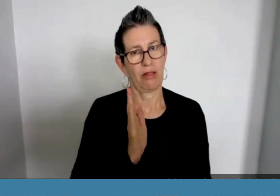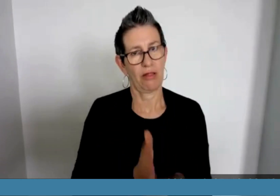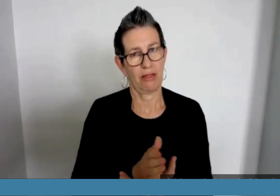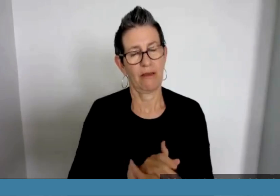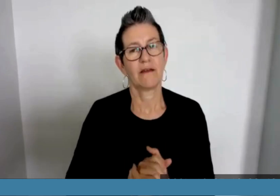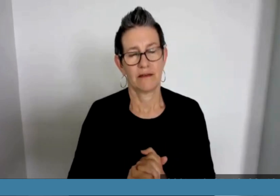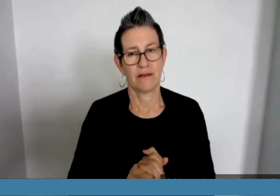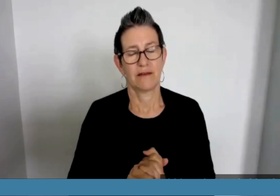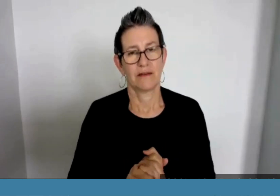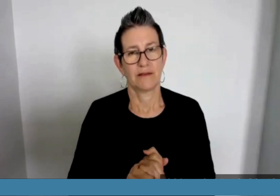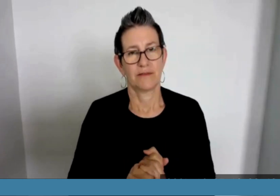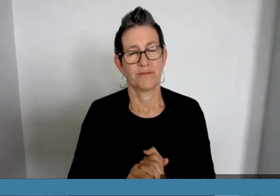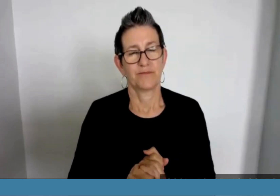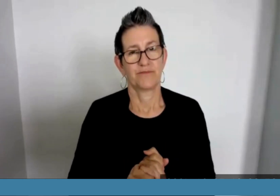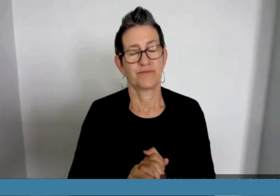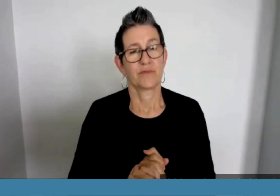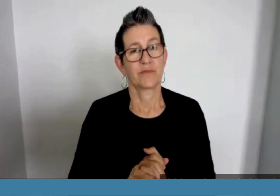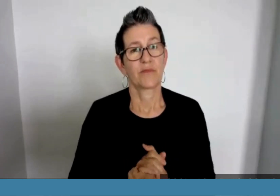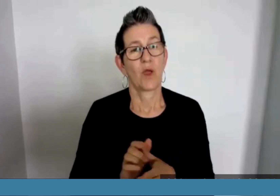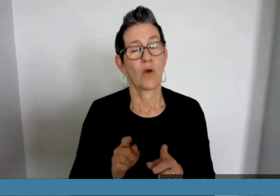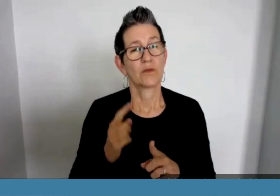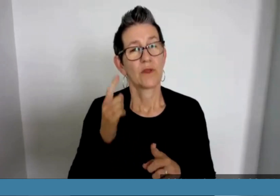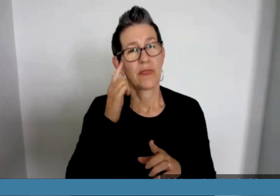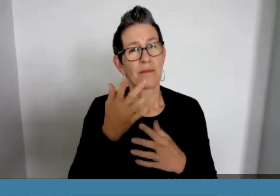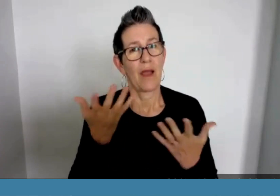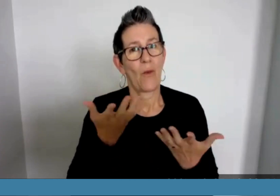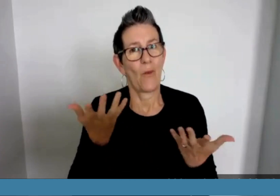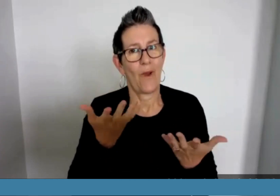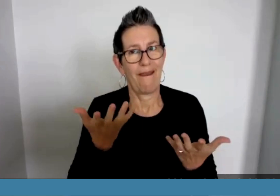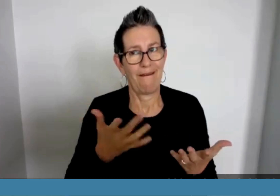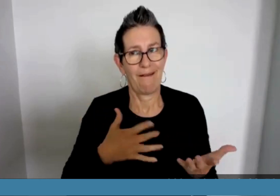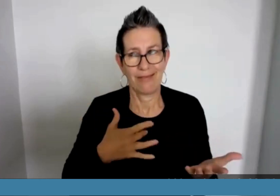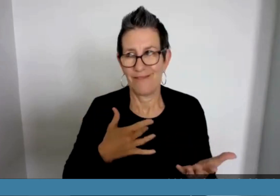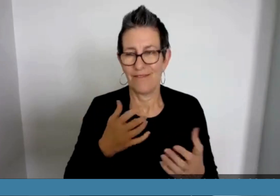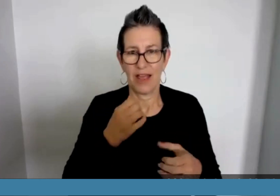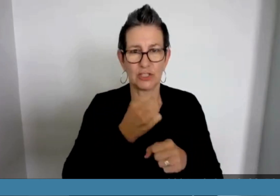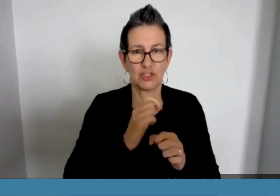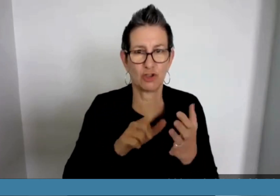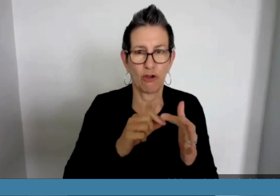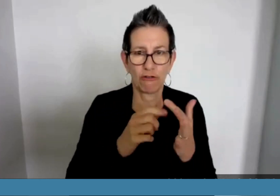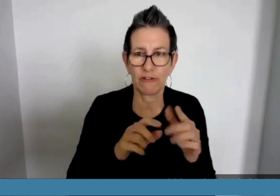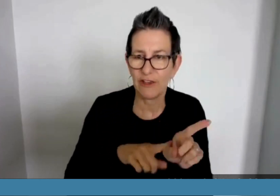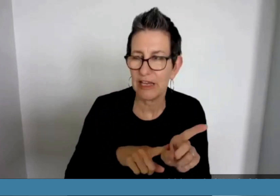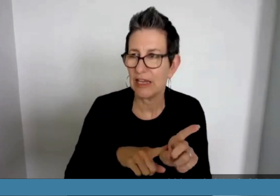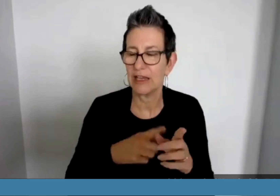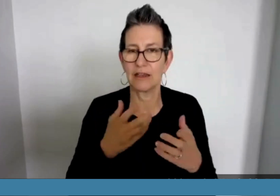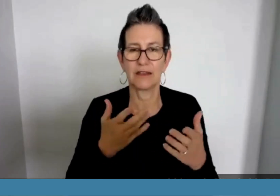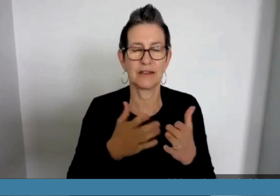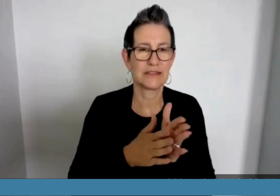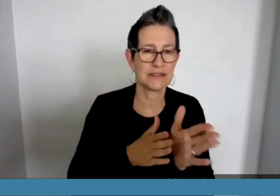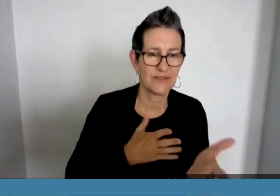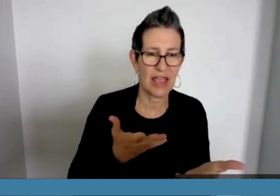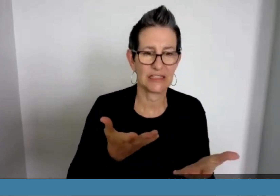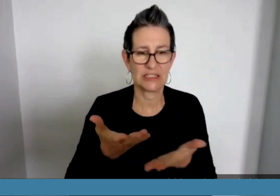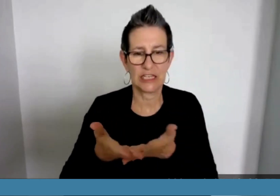Also think about how geography, exclusion, or disadvantage might shape your approach when writing your